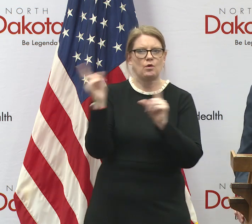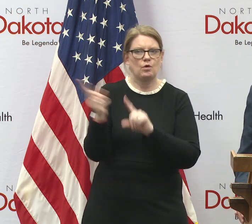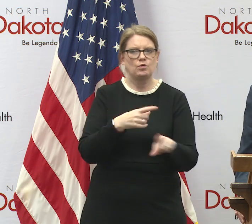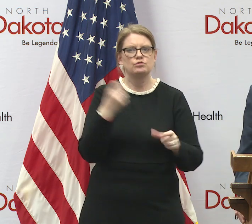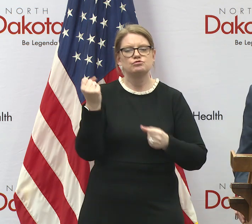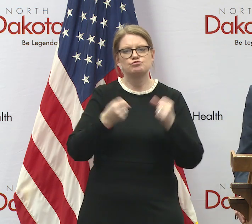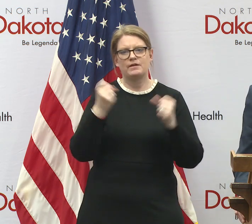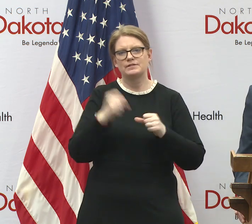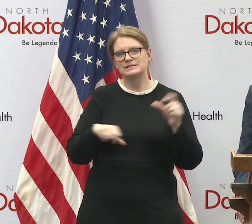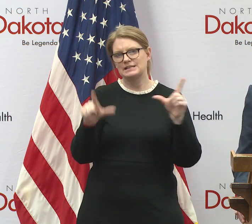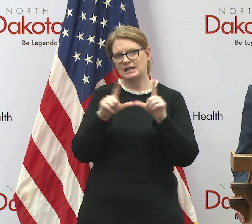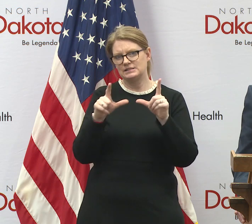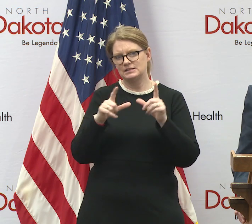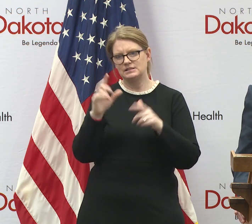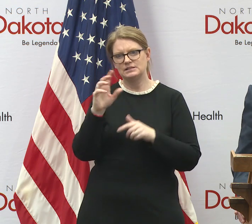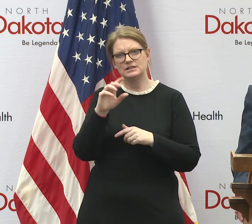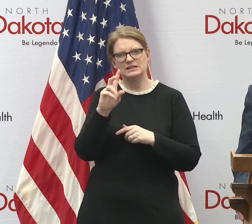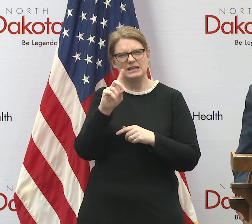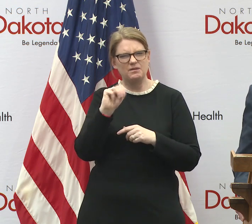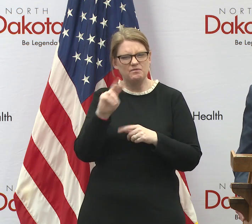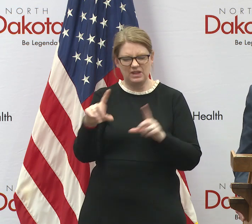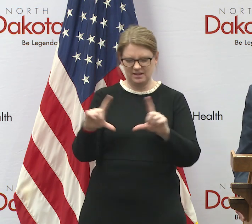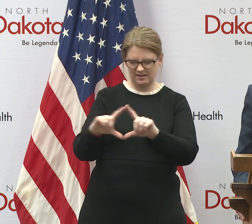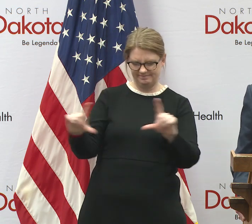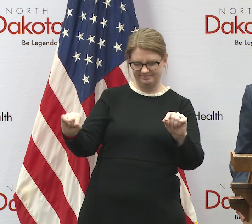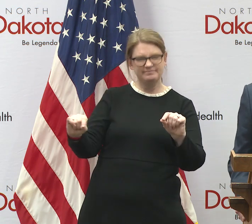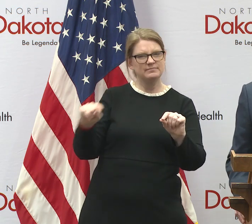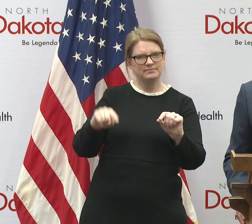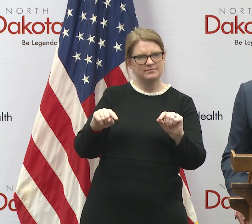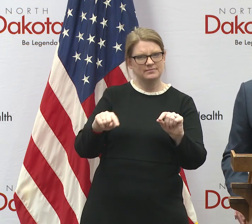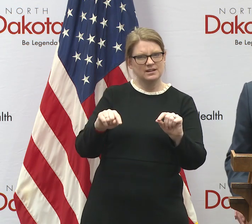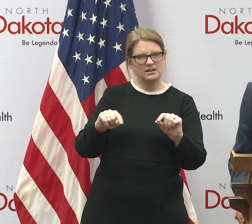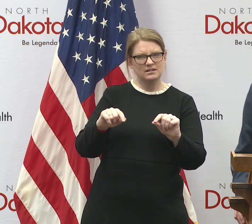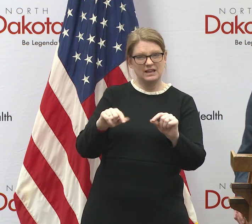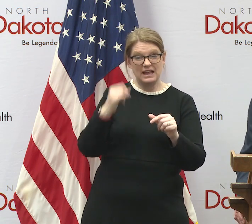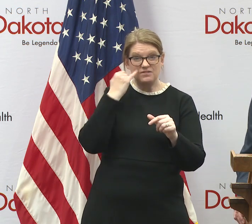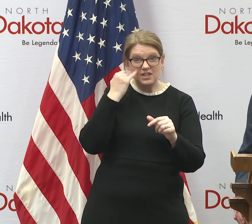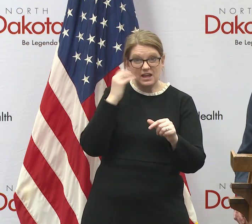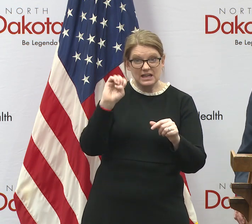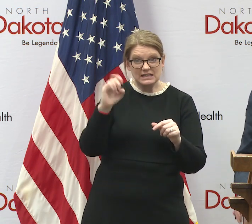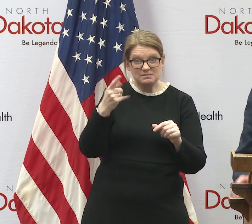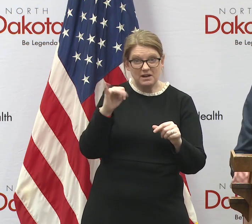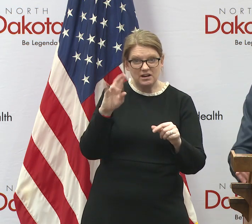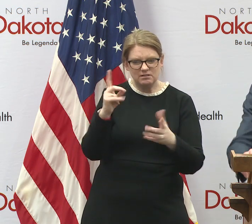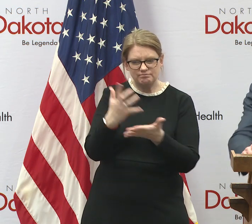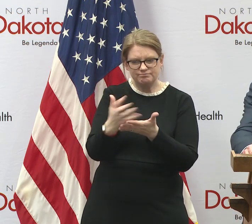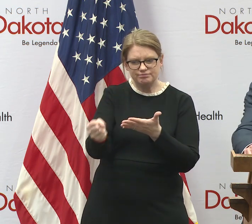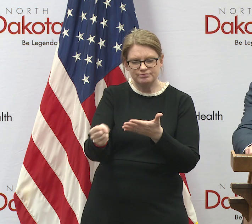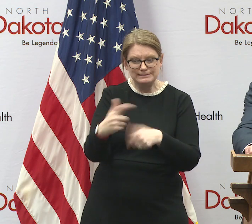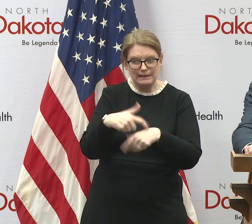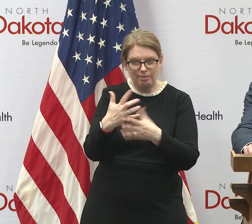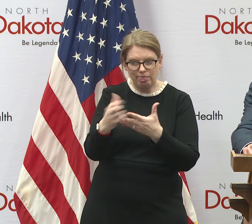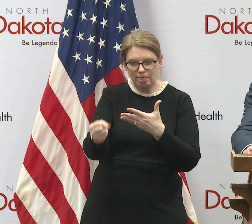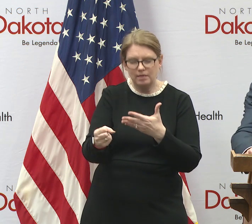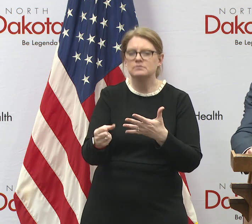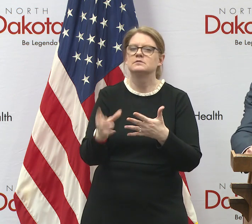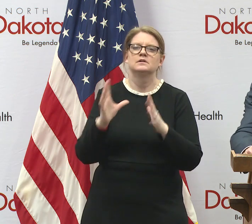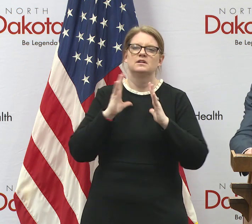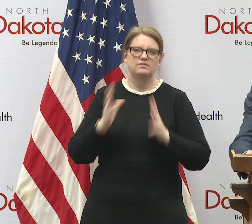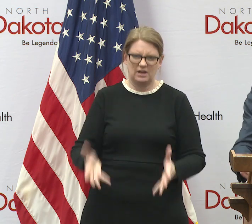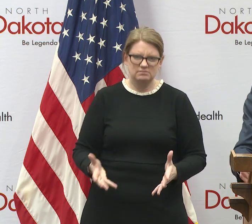vehicle registrations that expired March 1 or later will still be recognized and honored throughout the duration of this